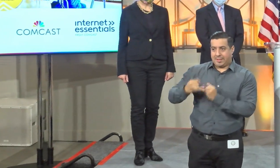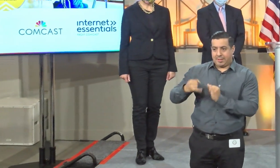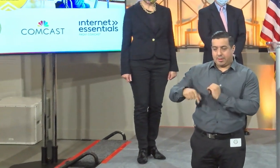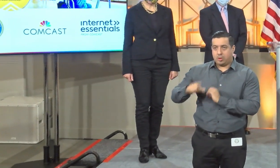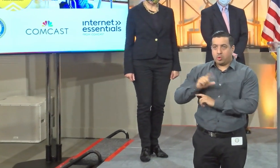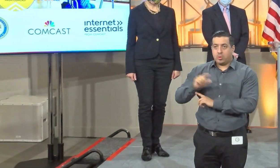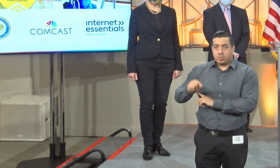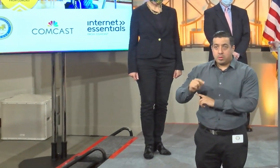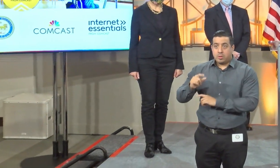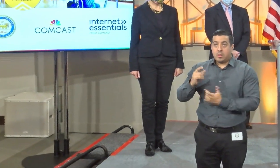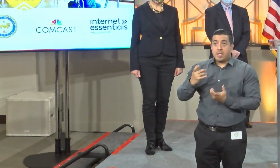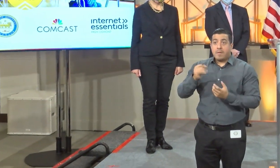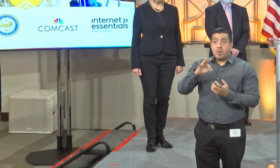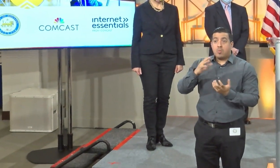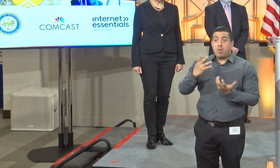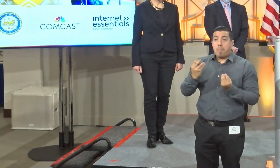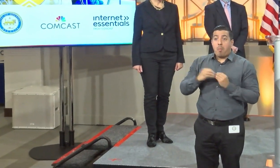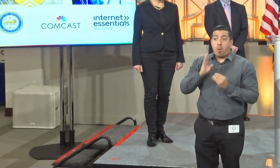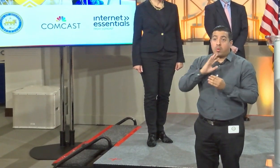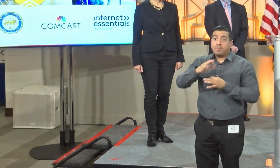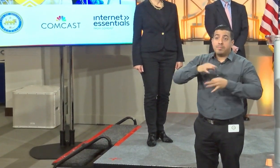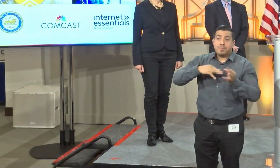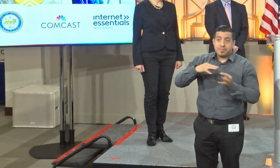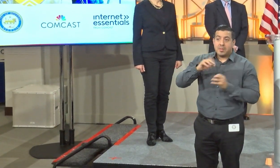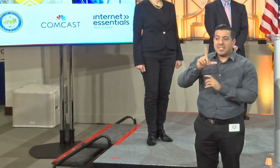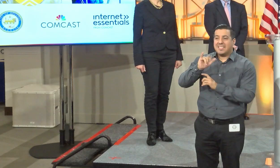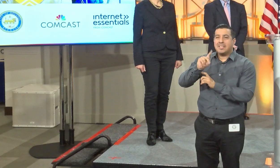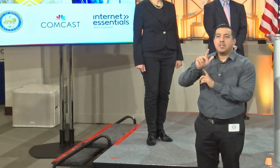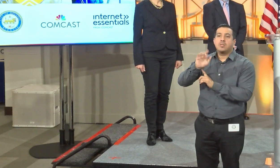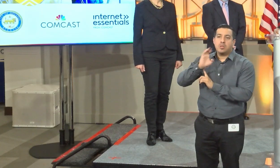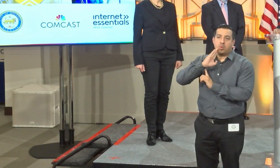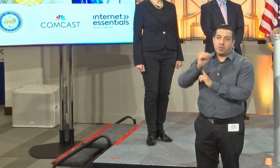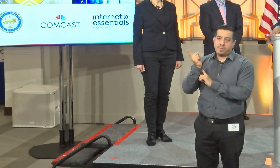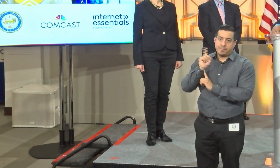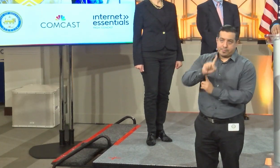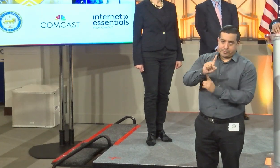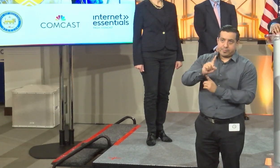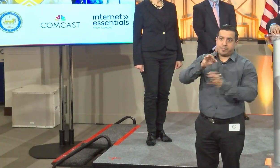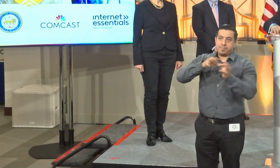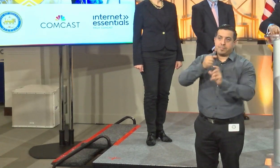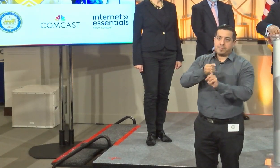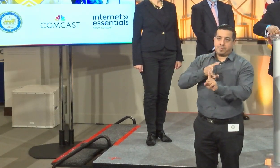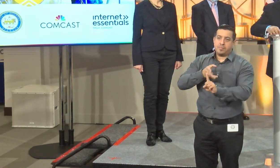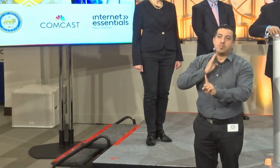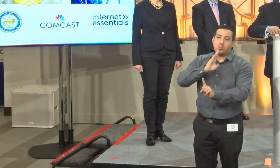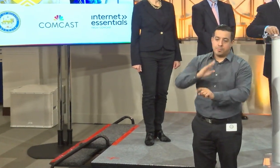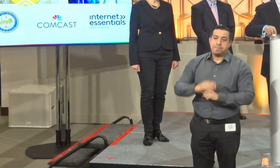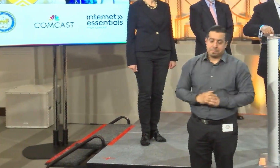and what it means, please welcome Melinda Little, Comcast Government Affairs Director.